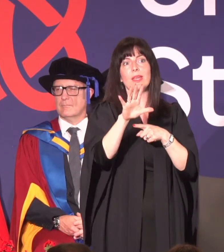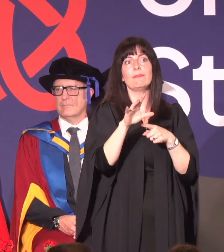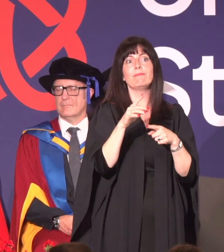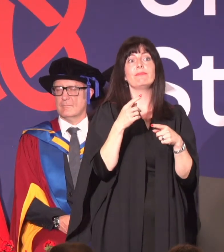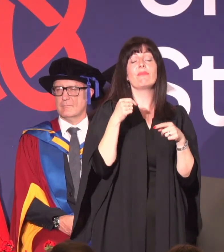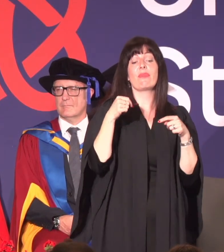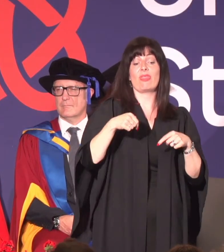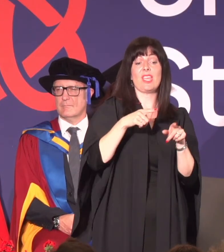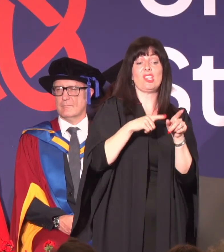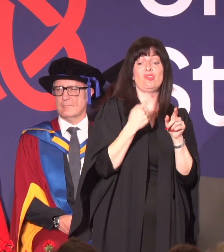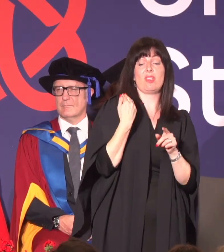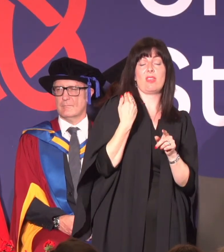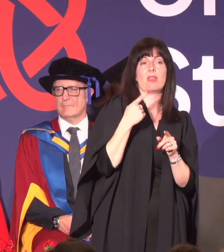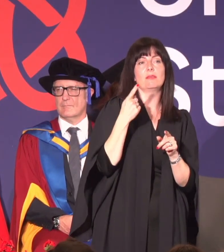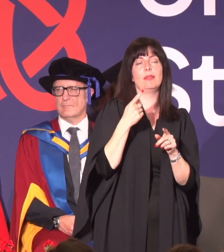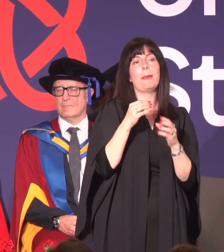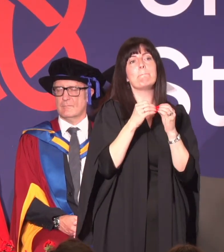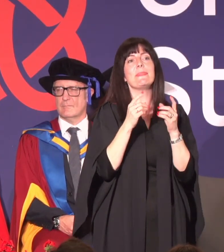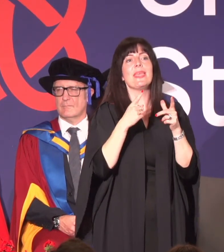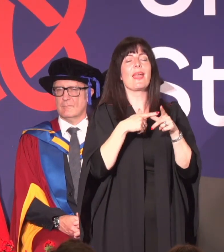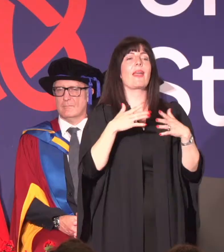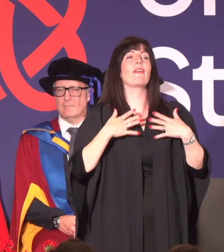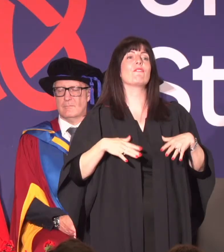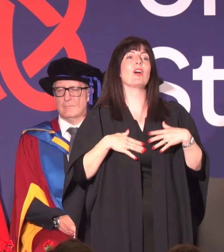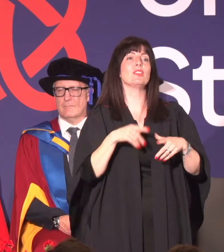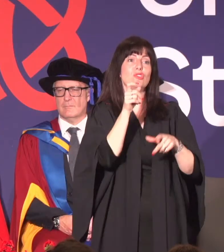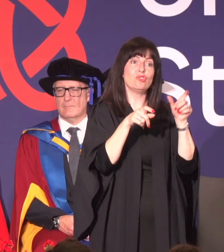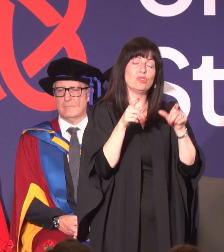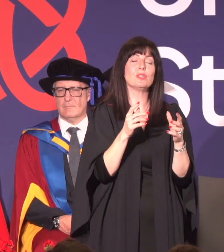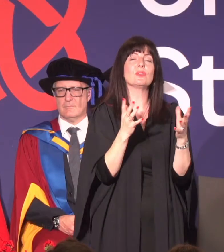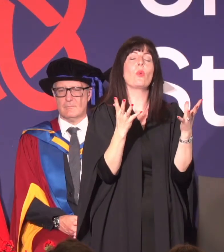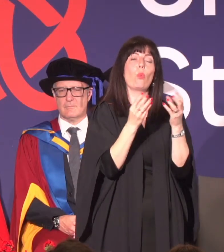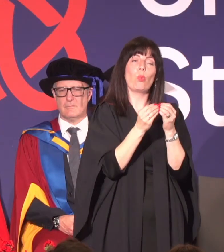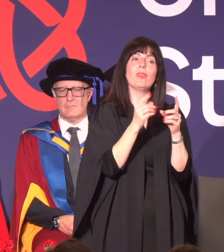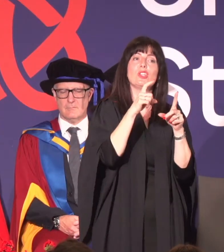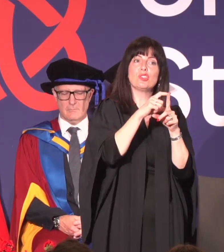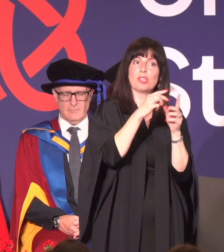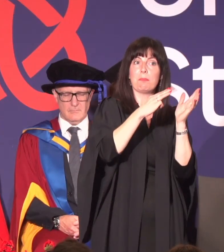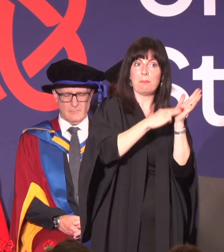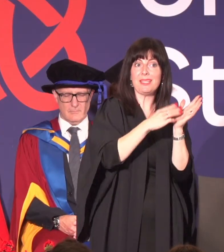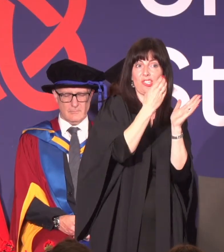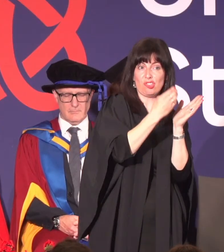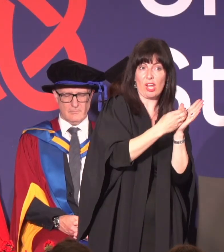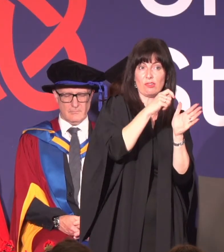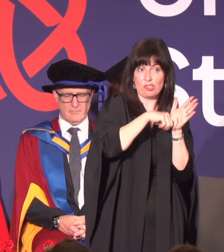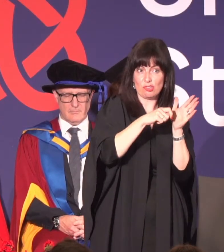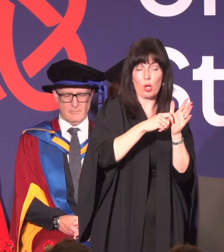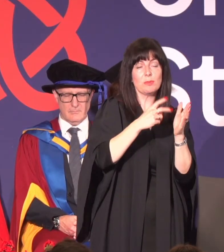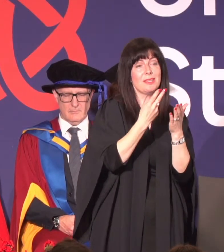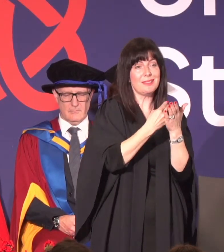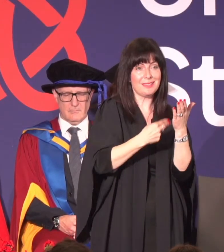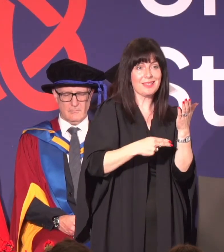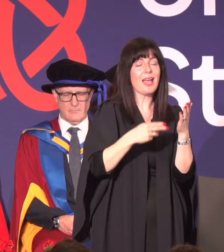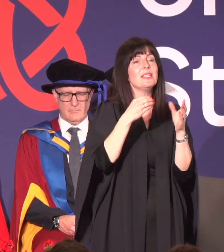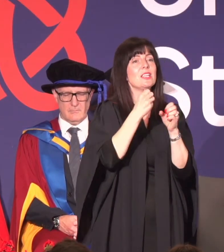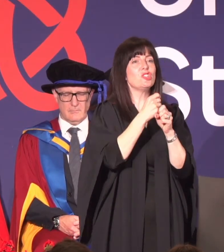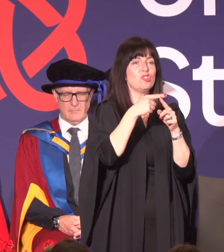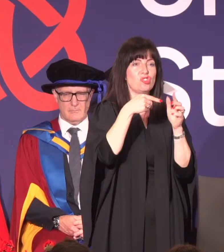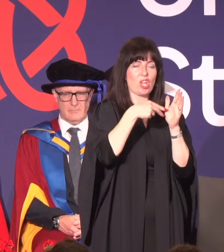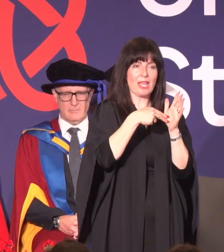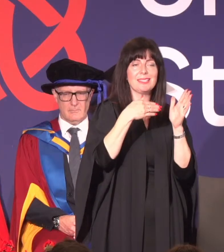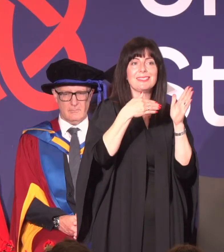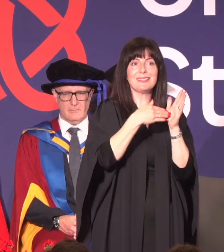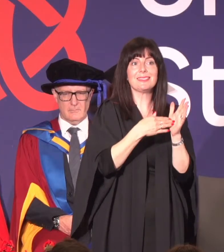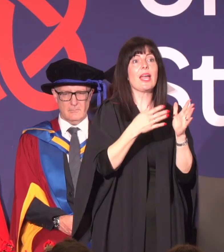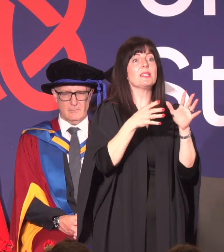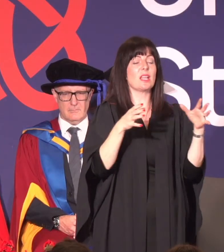year, BA Fashion students partnered with Dougie Macmillan Charity Shops to design a Gen Z-inspired collection